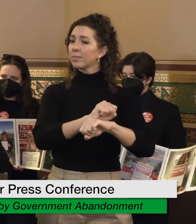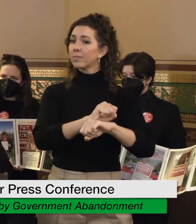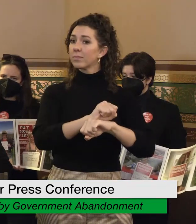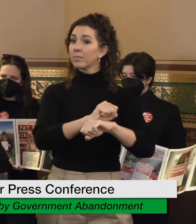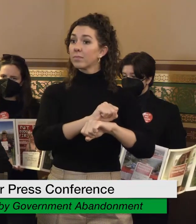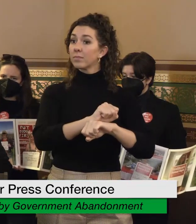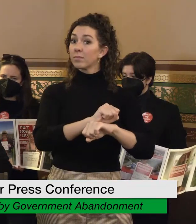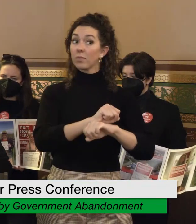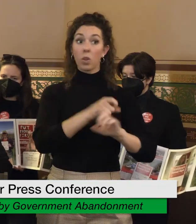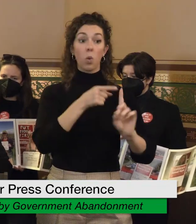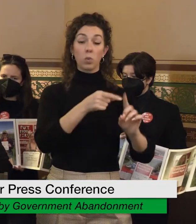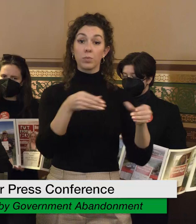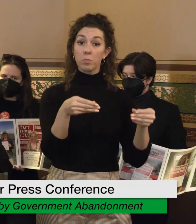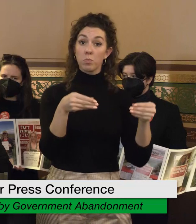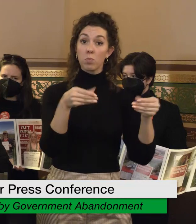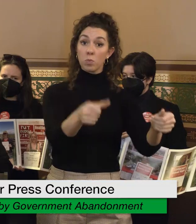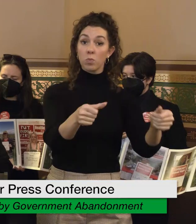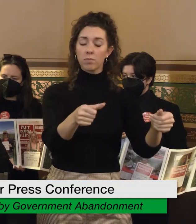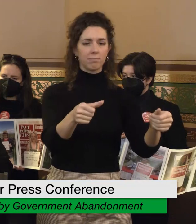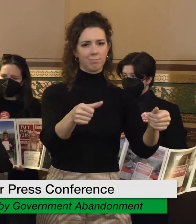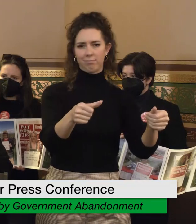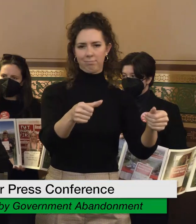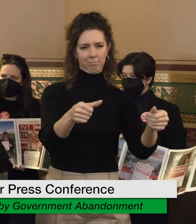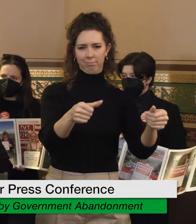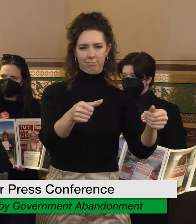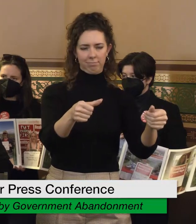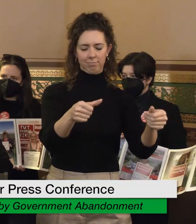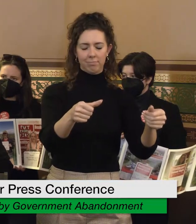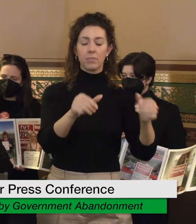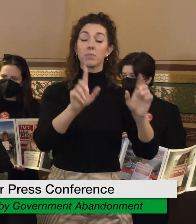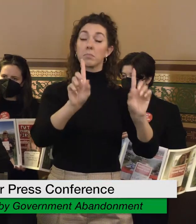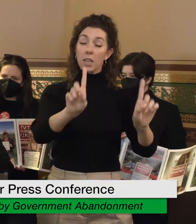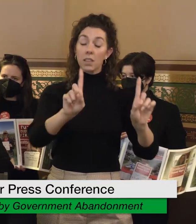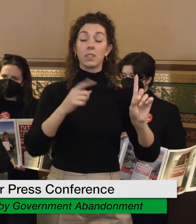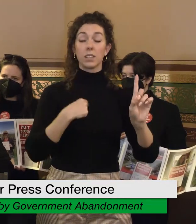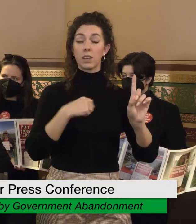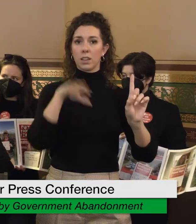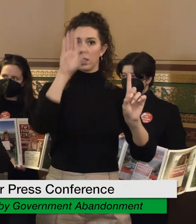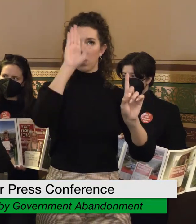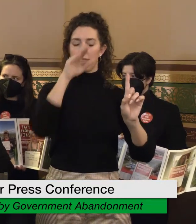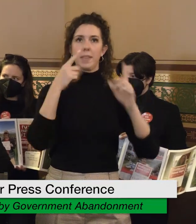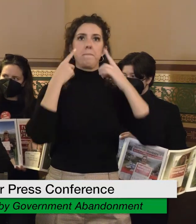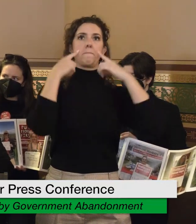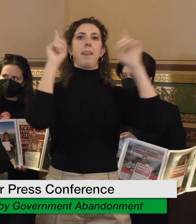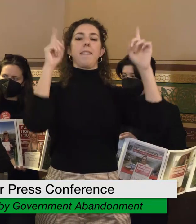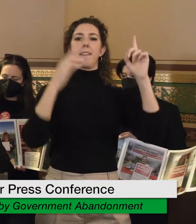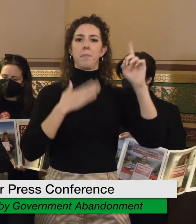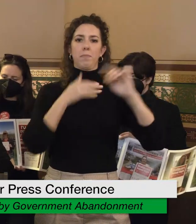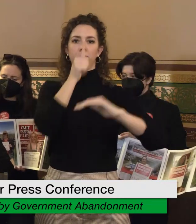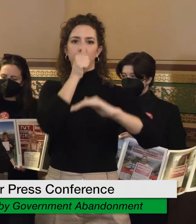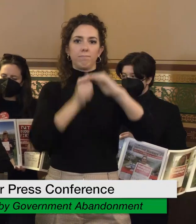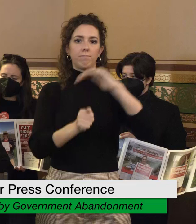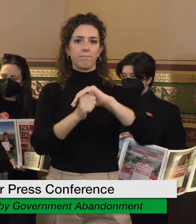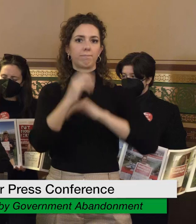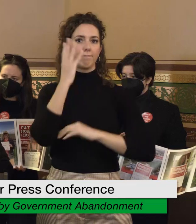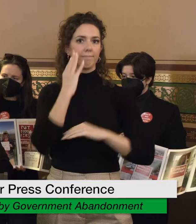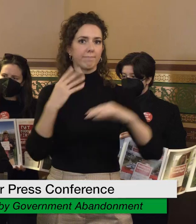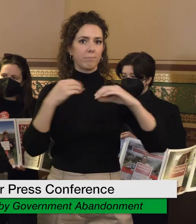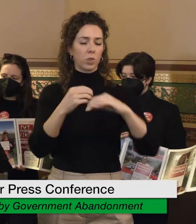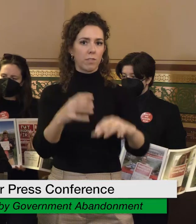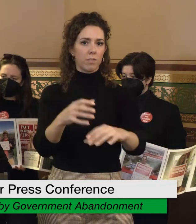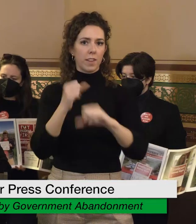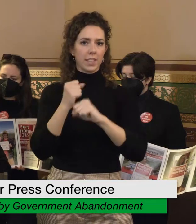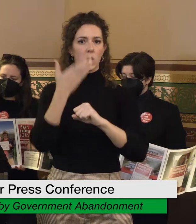as that program was for me, I know that I was able to get housing more quickly because I am